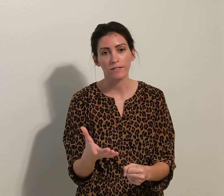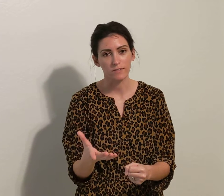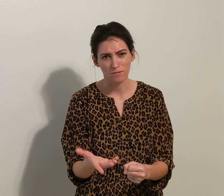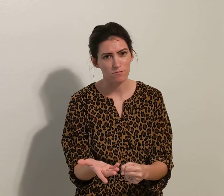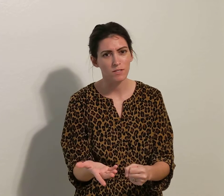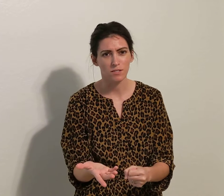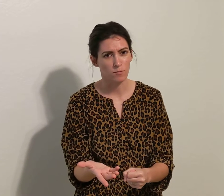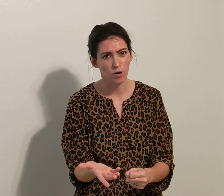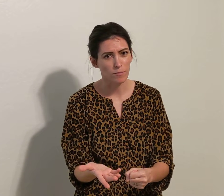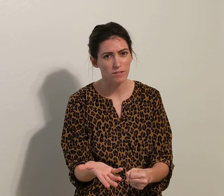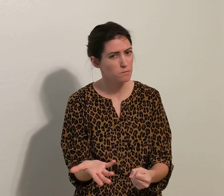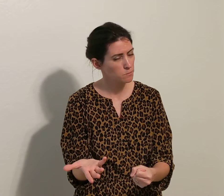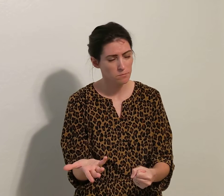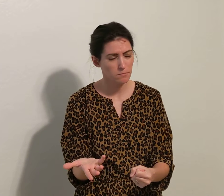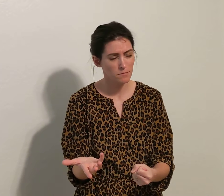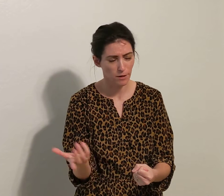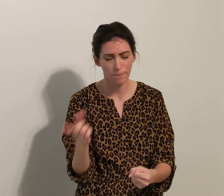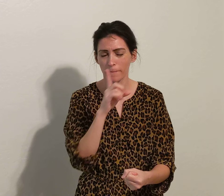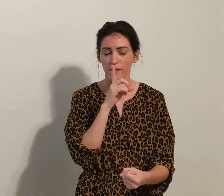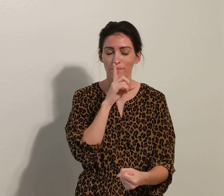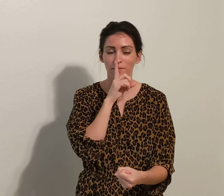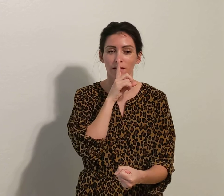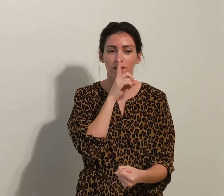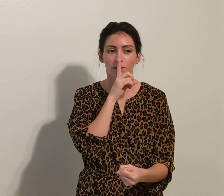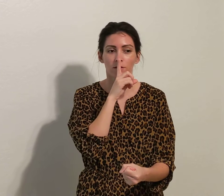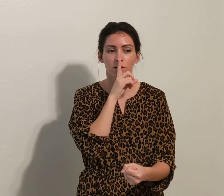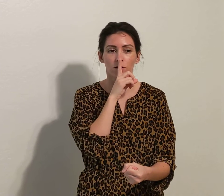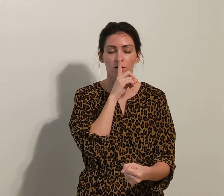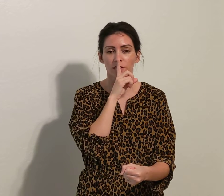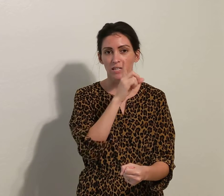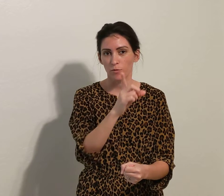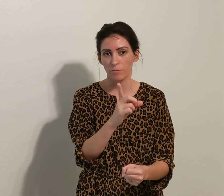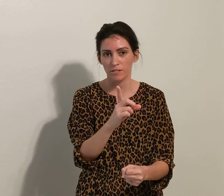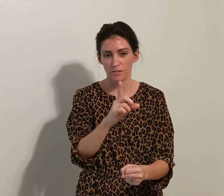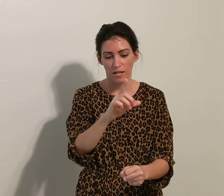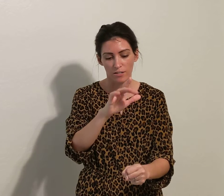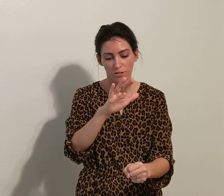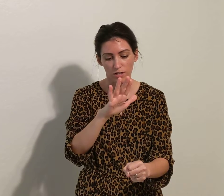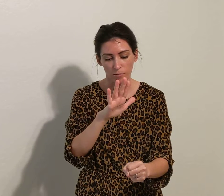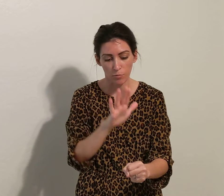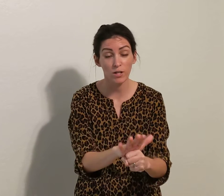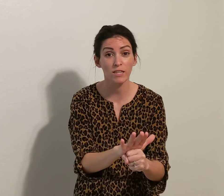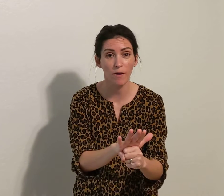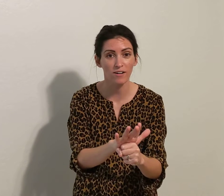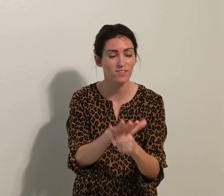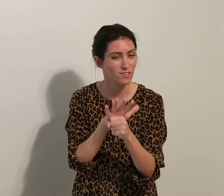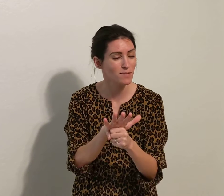is it a promise? No, right? So you're going to take your promise and you're going to put it in the box and keep it